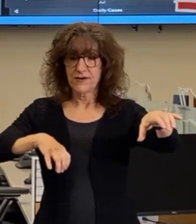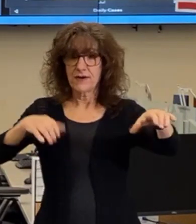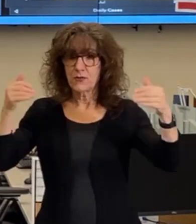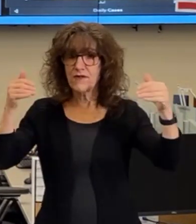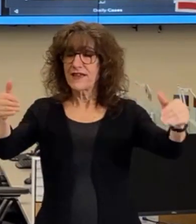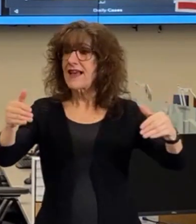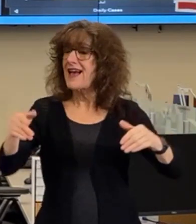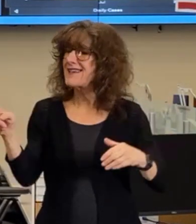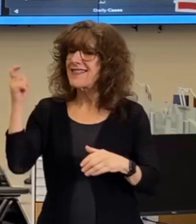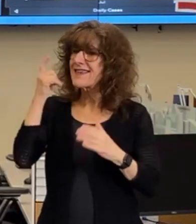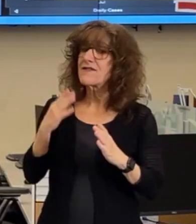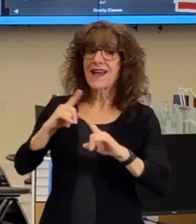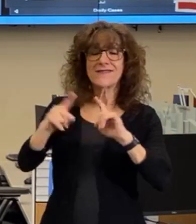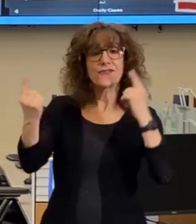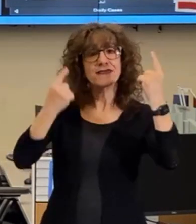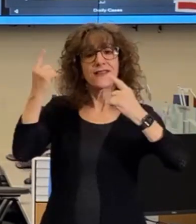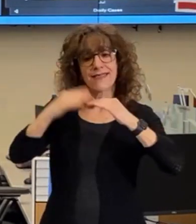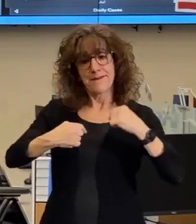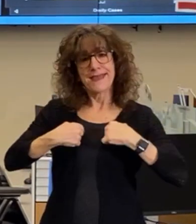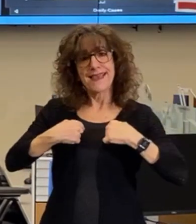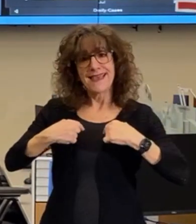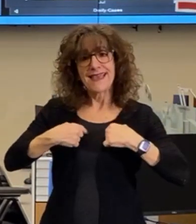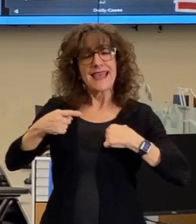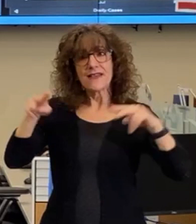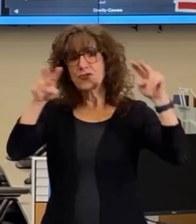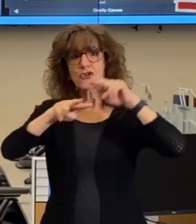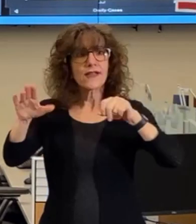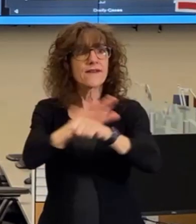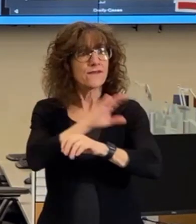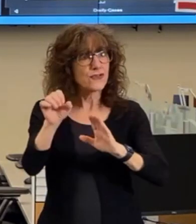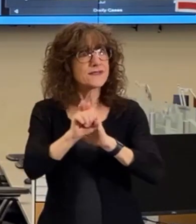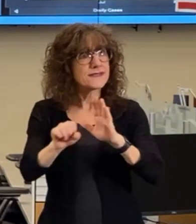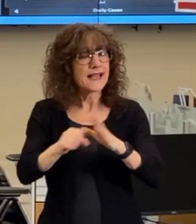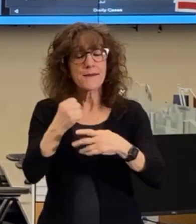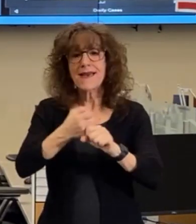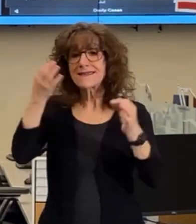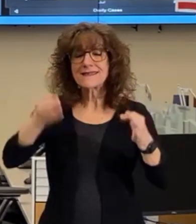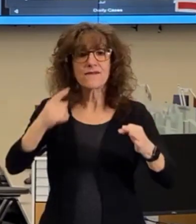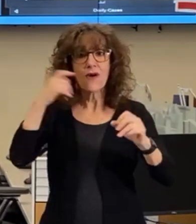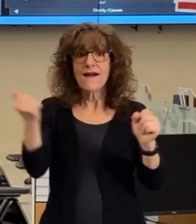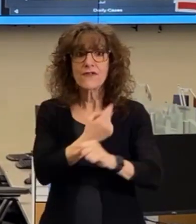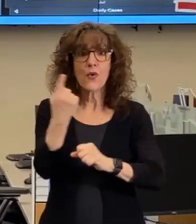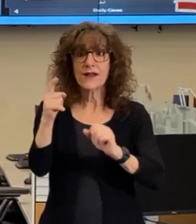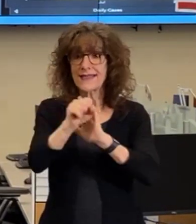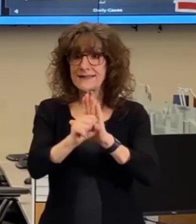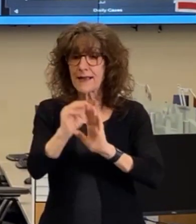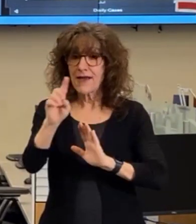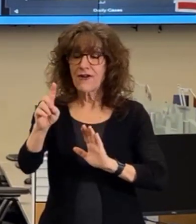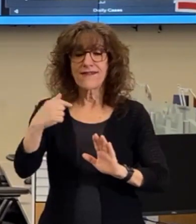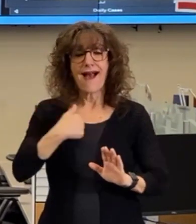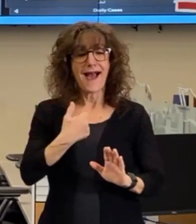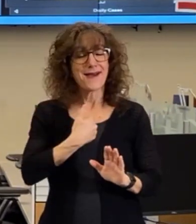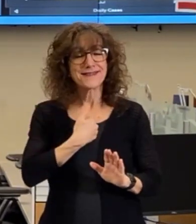Well, the governor has different considerations than I do. He has to look at the entire state and make decisions for the entire state, and I have the pleasure of